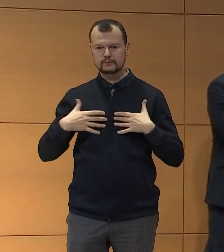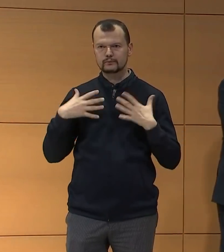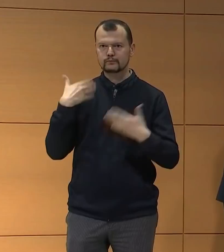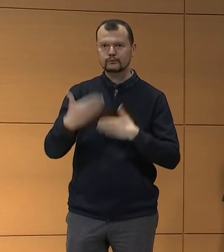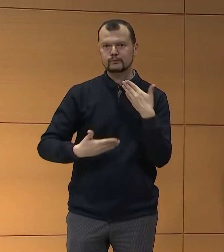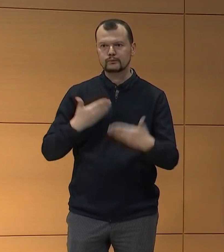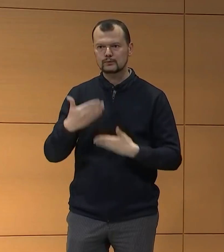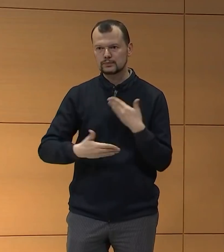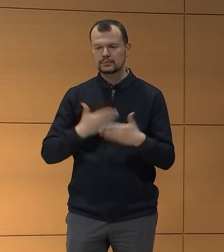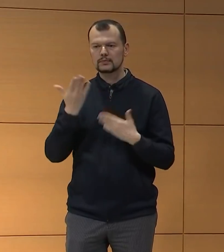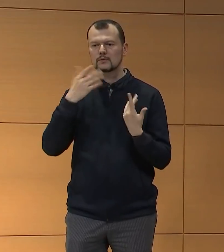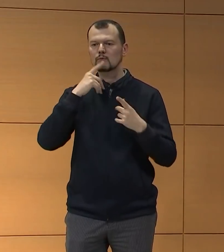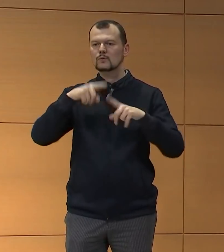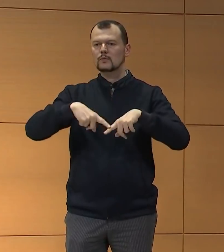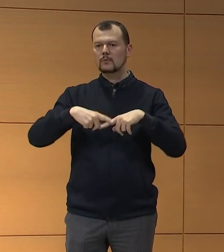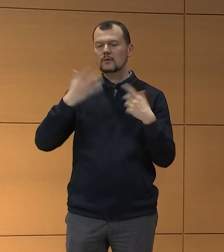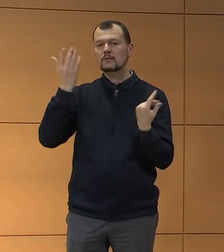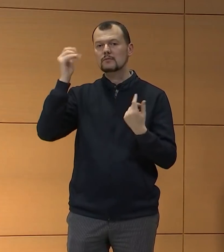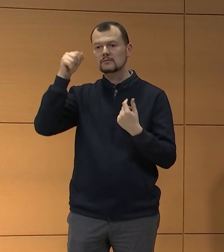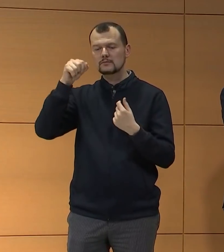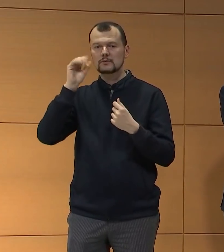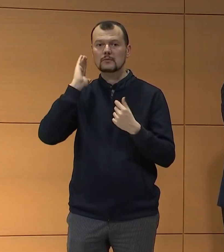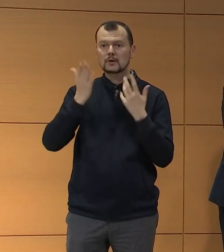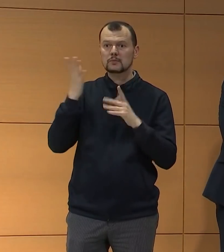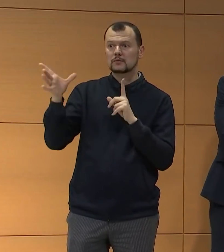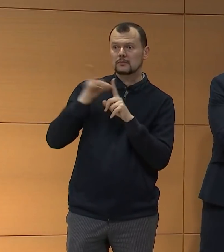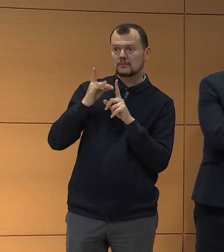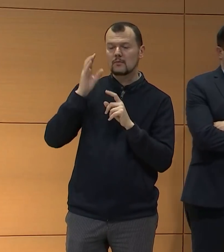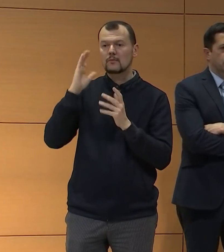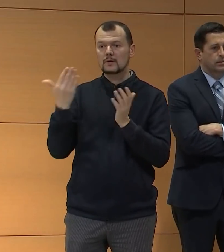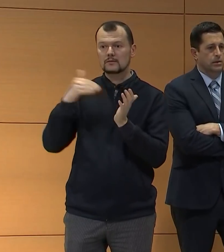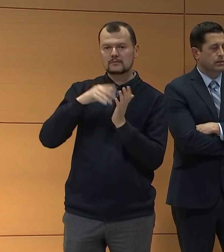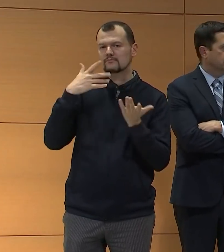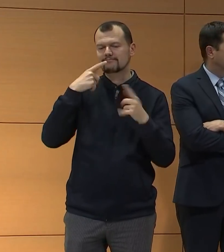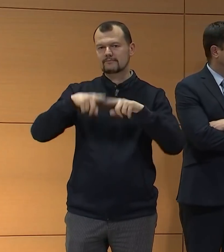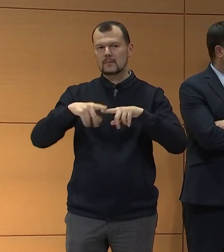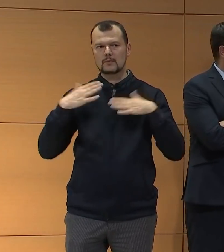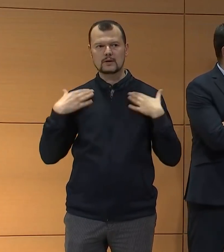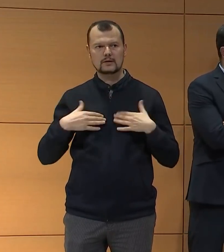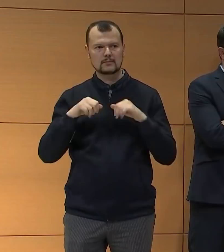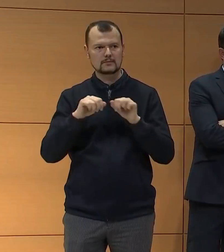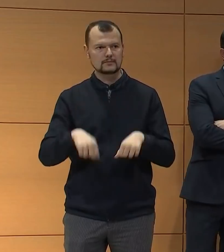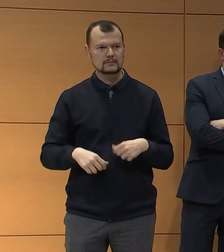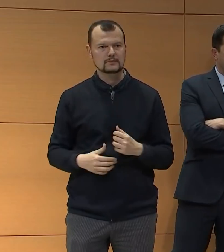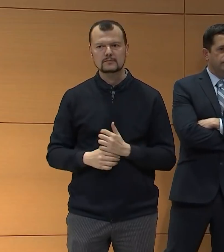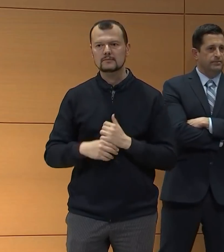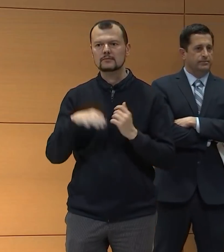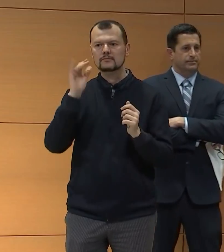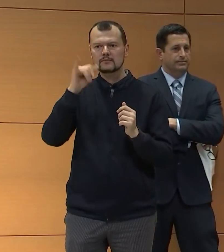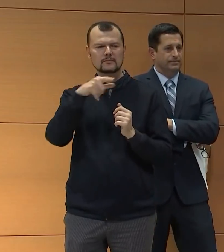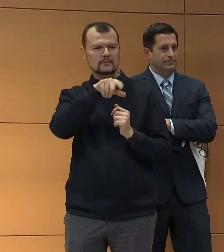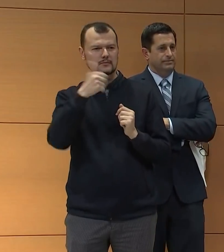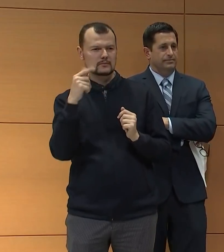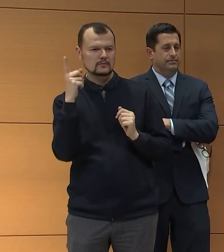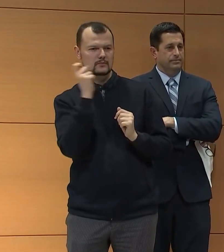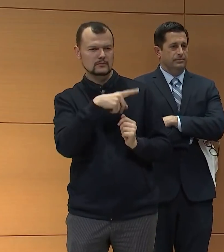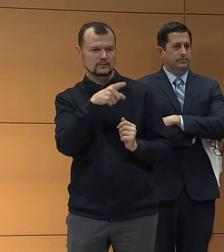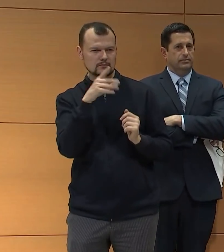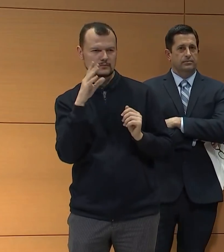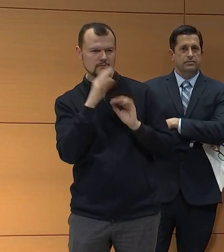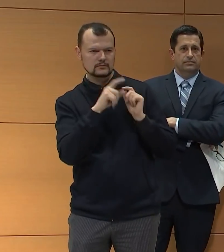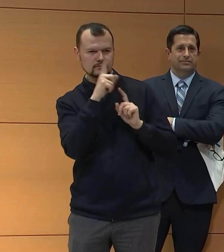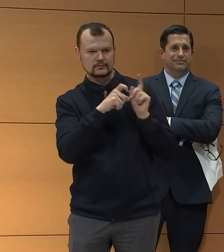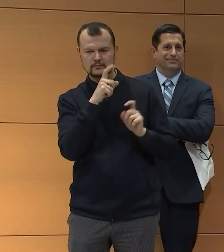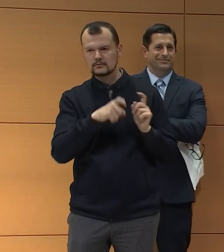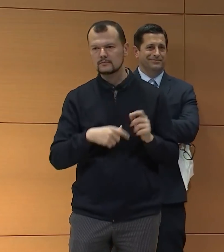Do we have any other questions, Shamar? Yeah, I have one question, last one, for Dr. Gloria Addo-Ayensu. Shamari Stone from News